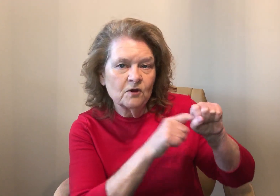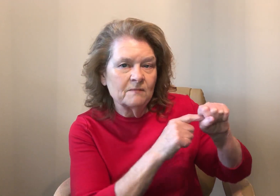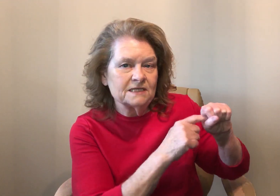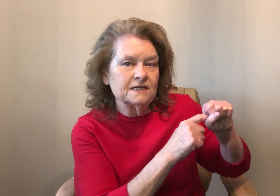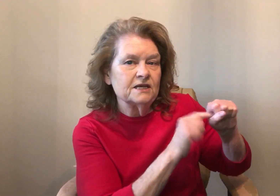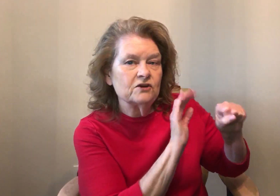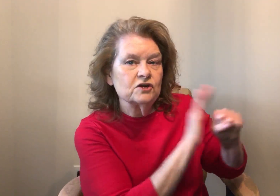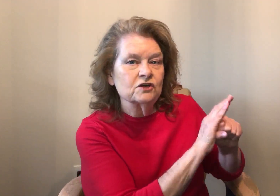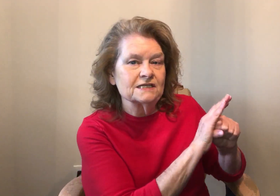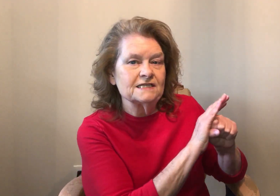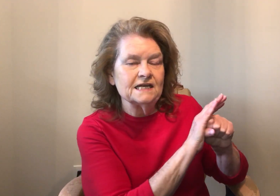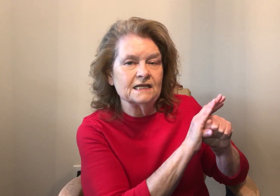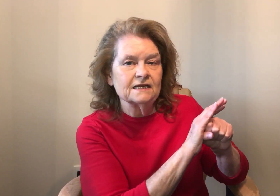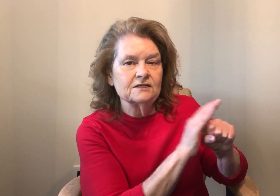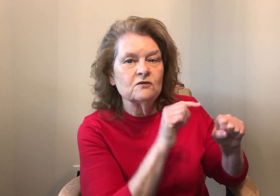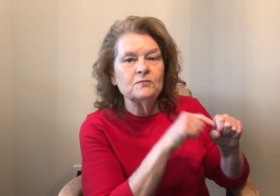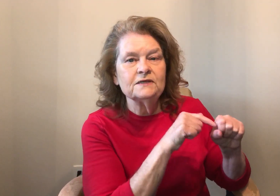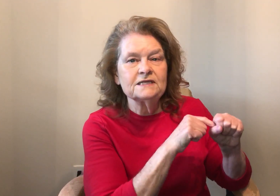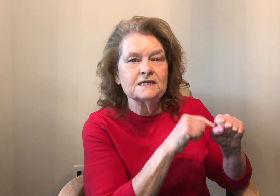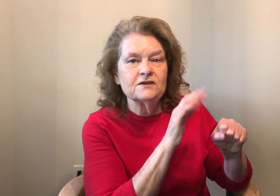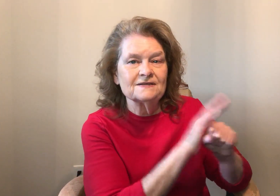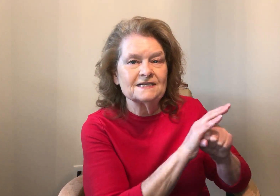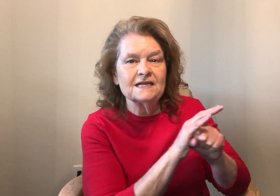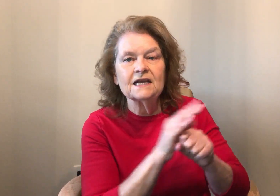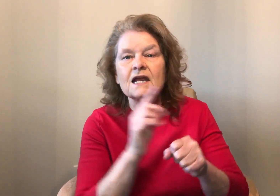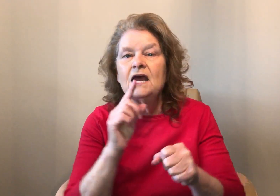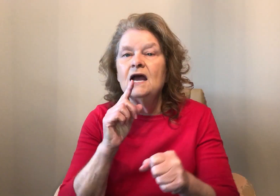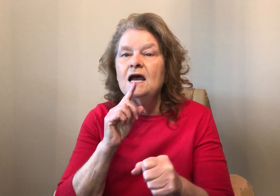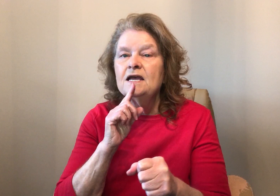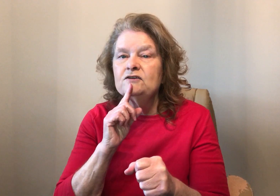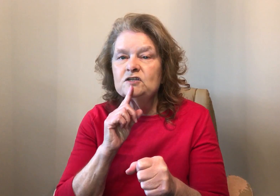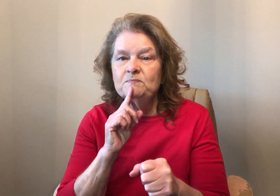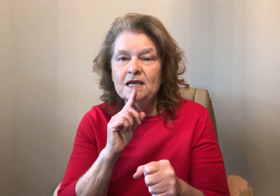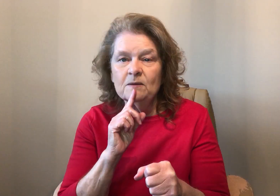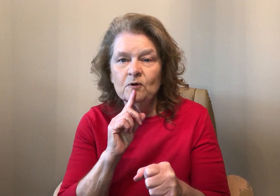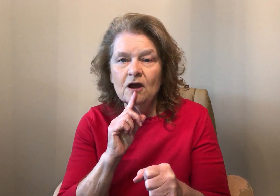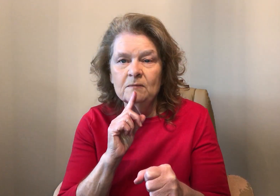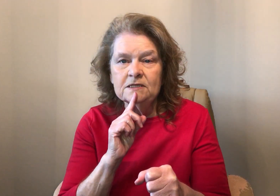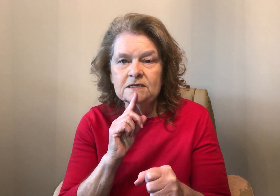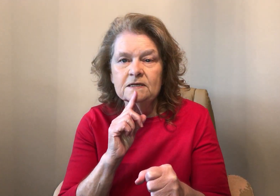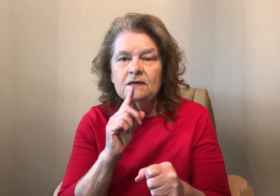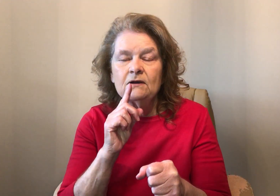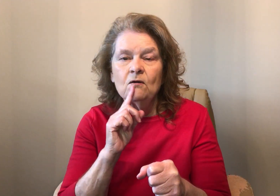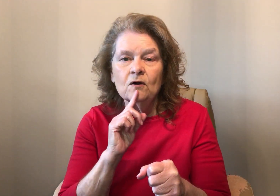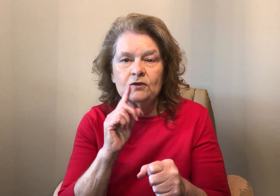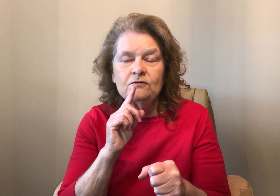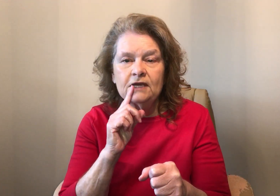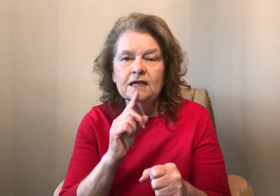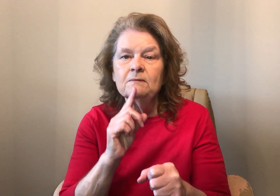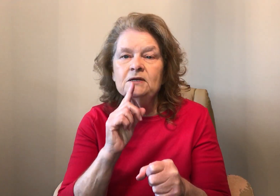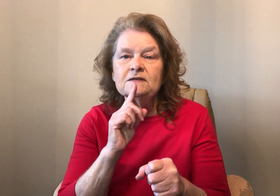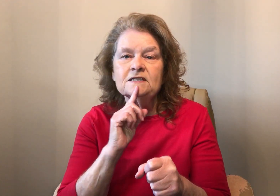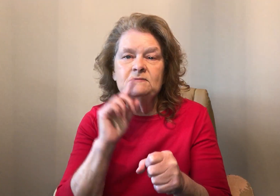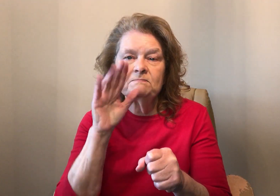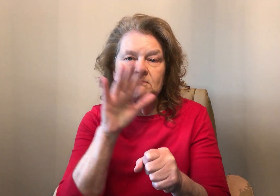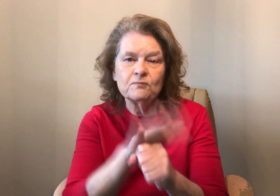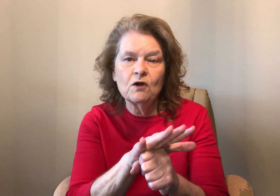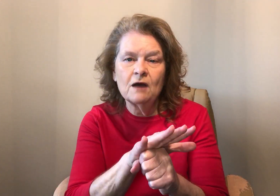promise in here and you're going to seal it. You're going to put this in here and seal it. You speak a promise or you think of it.